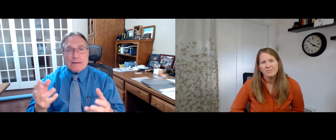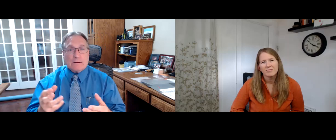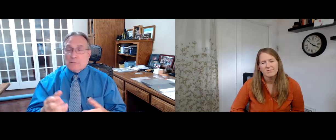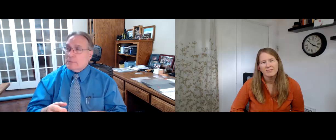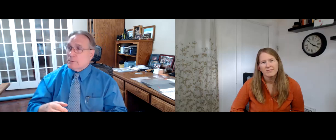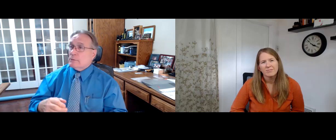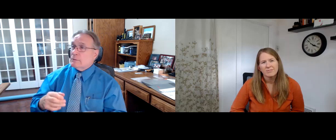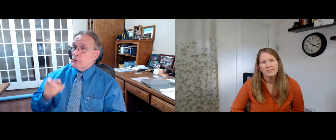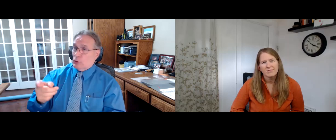it.